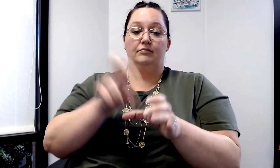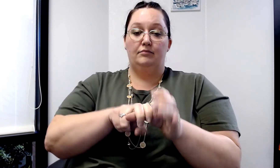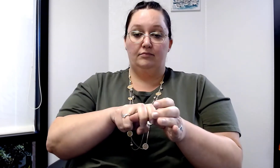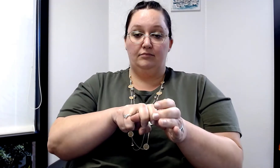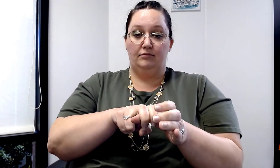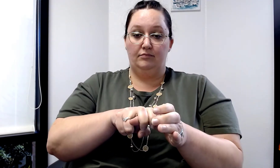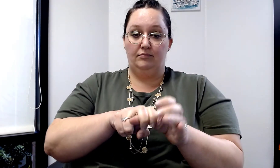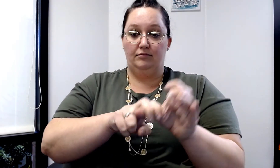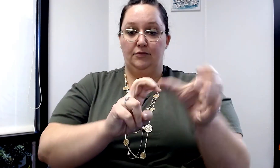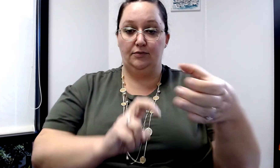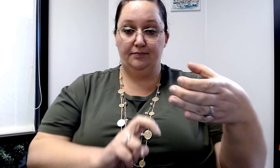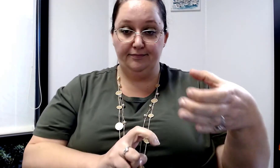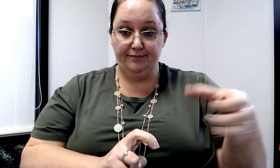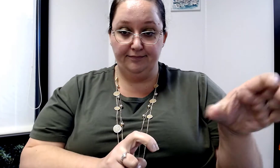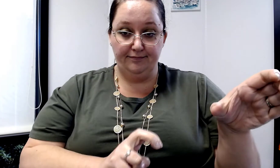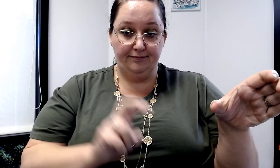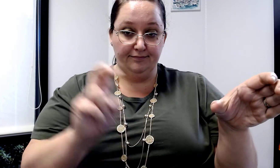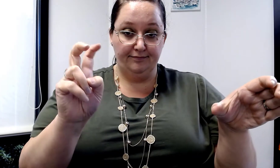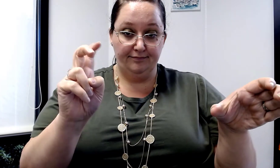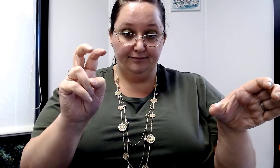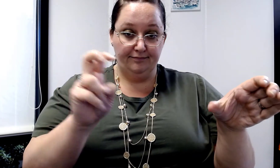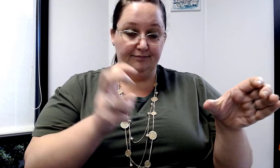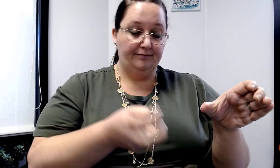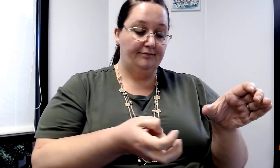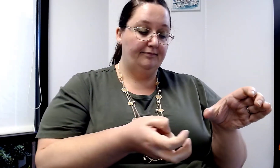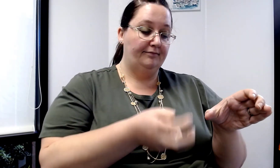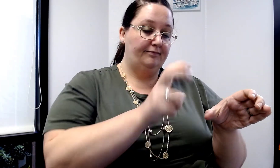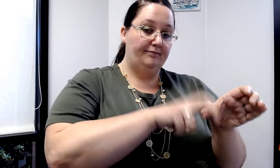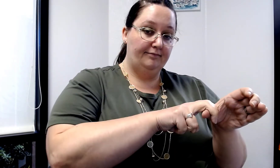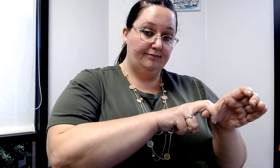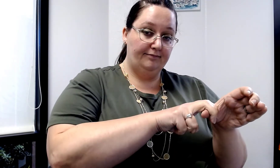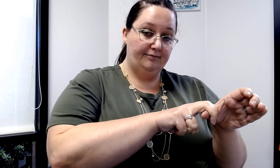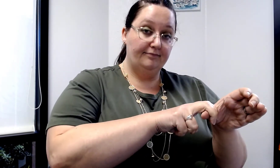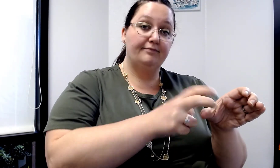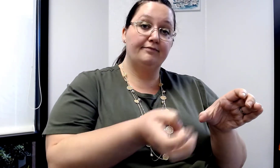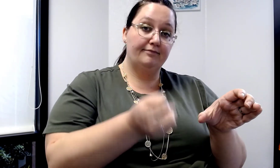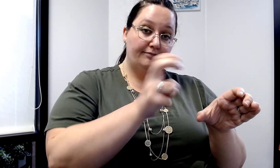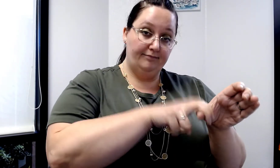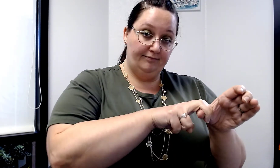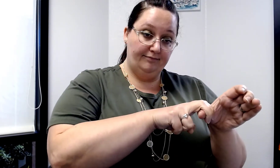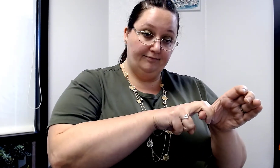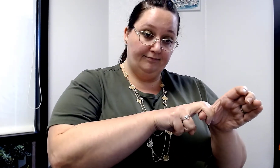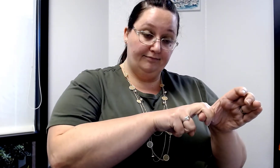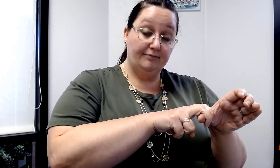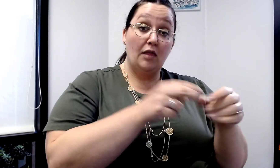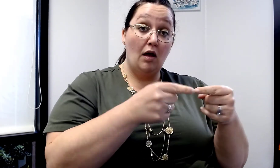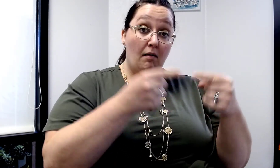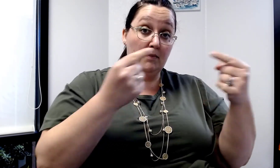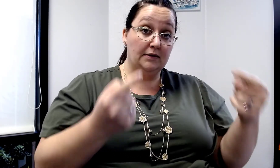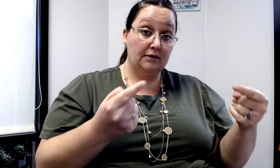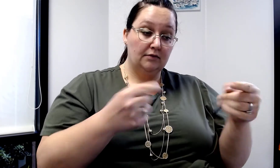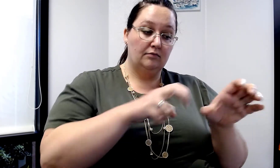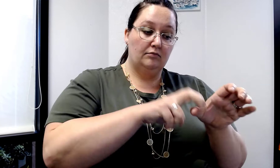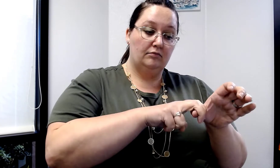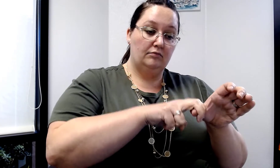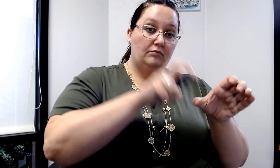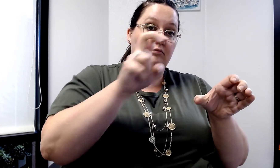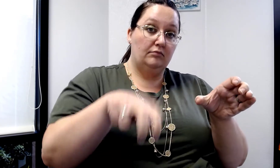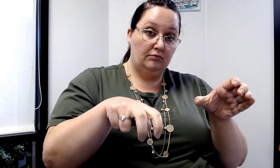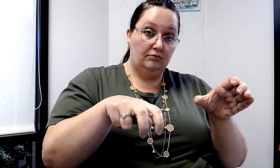You're going to have a C with your non-dominant, a bent V with your dominant. And you're going to sit on your thumb, right? Get in a car, get on a bus.